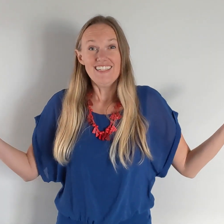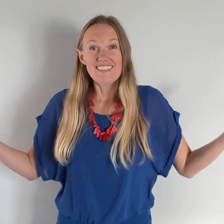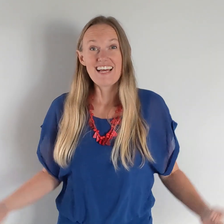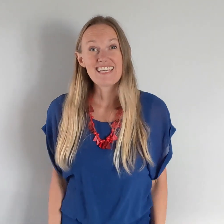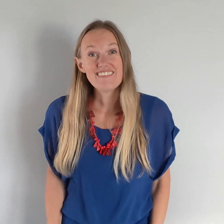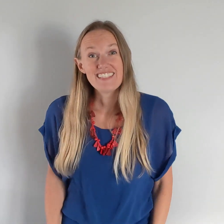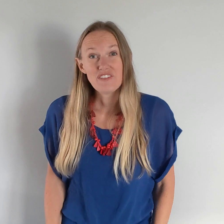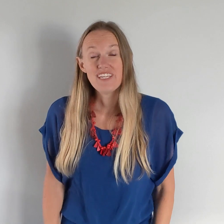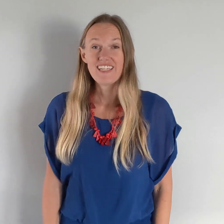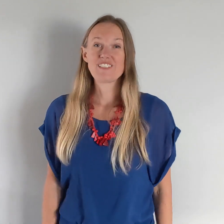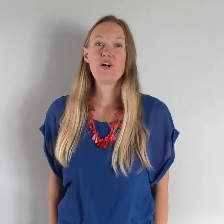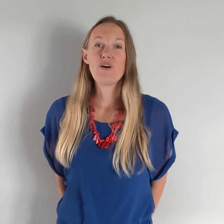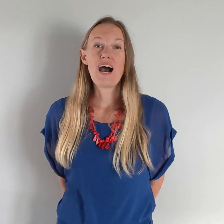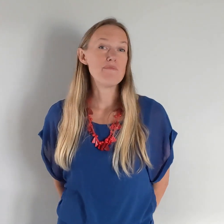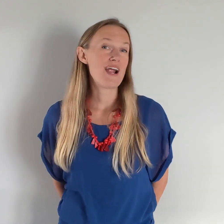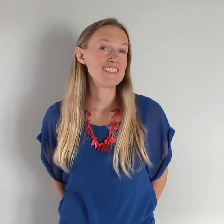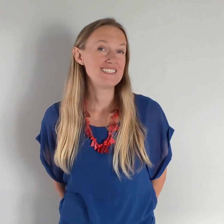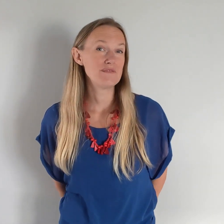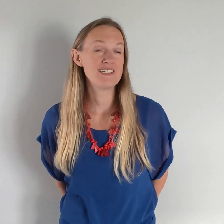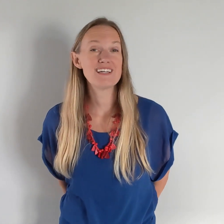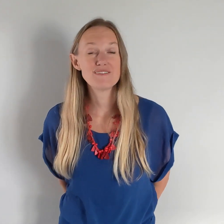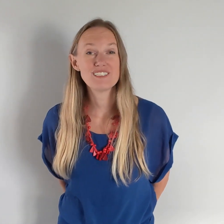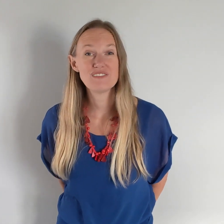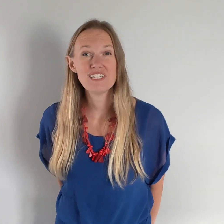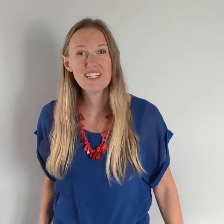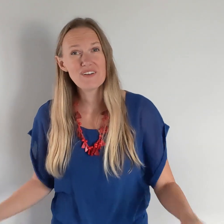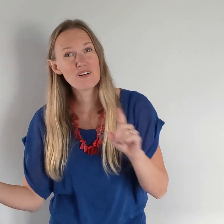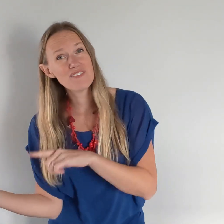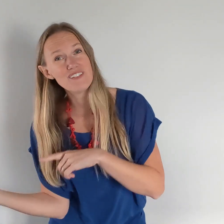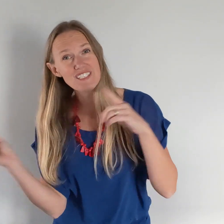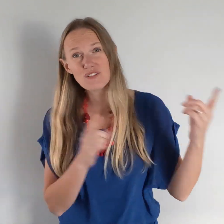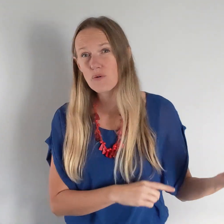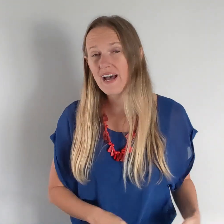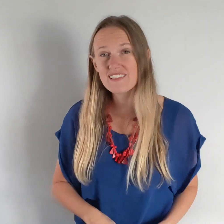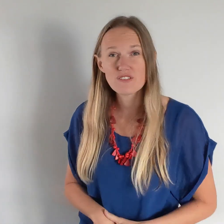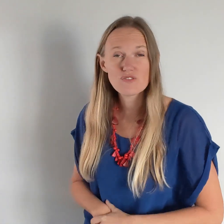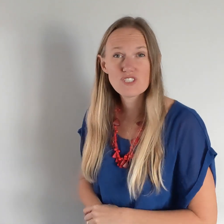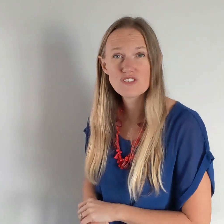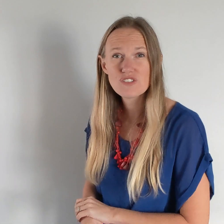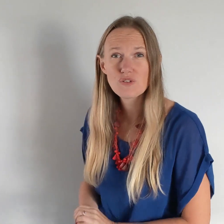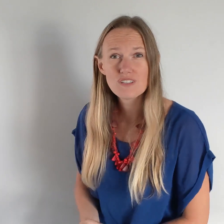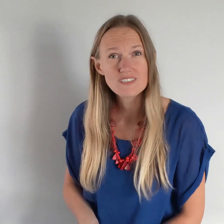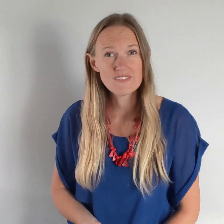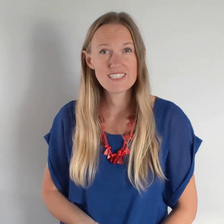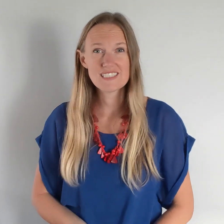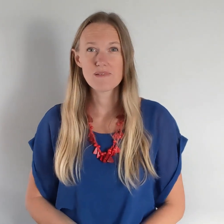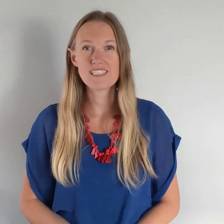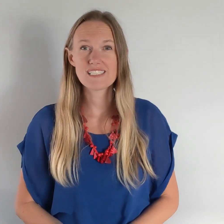So that's everything you need. So practice as many times as you need, or if you need to, go back to those first tutorials if you need some of the